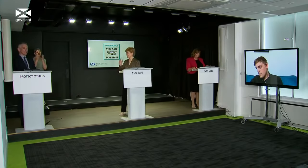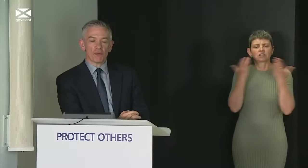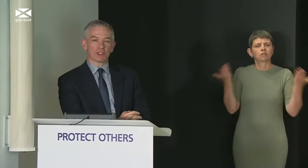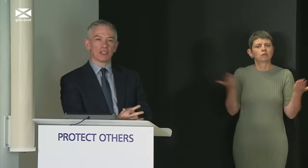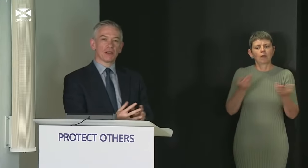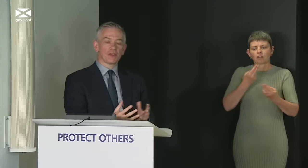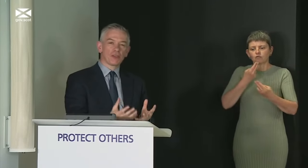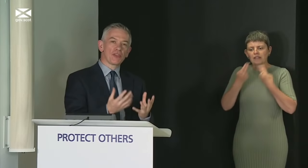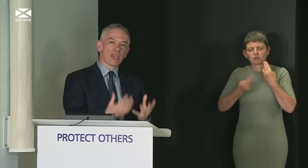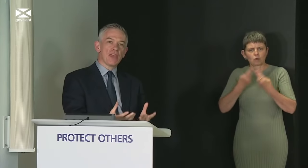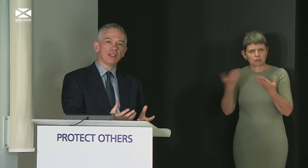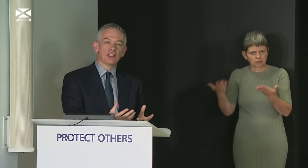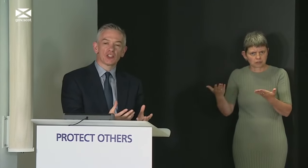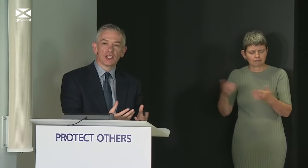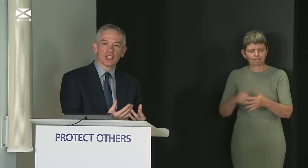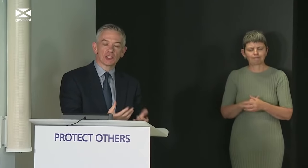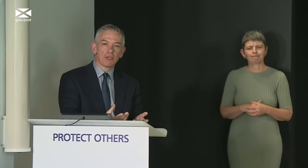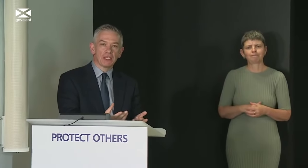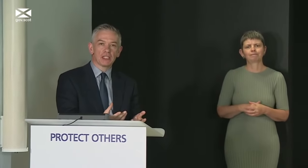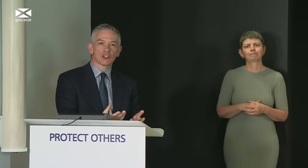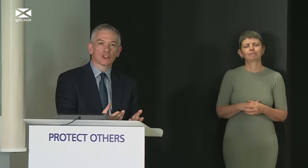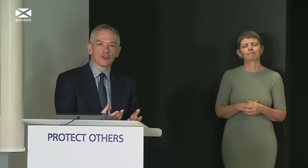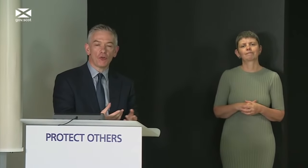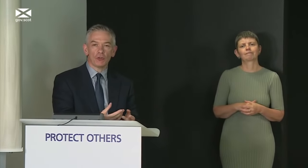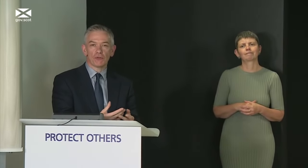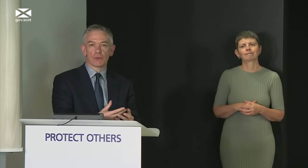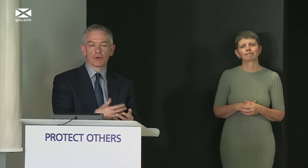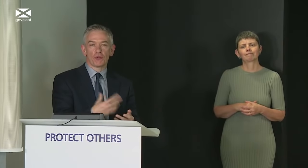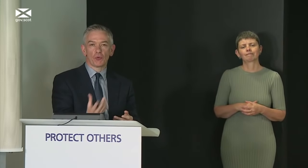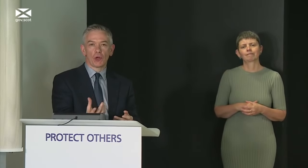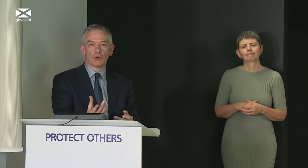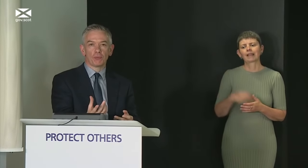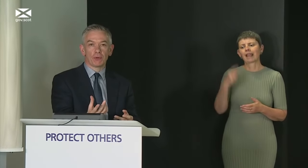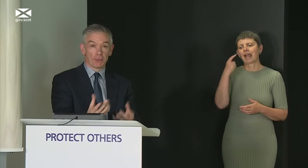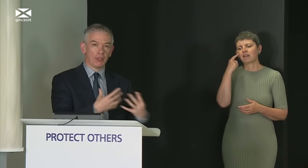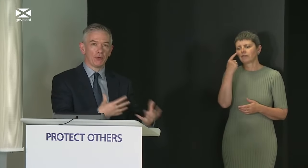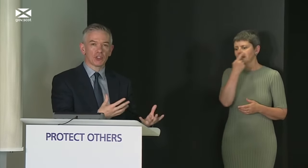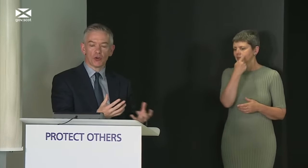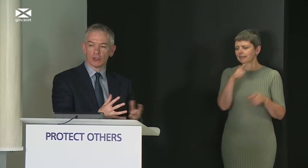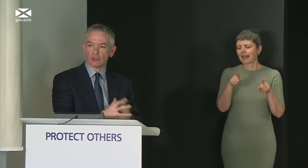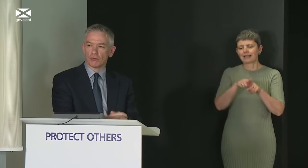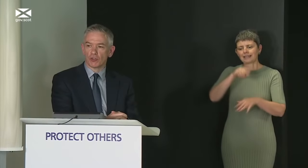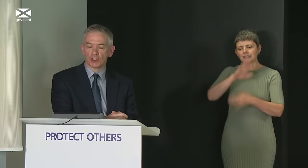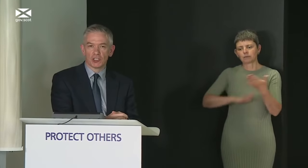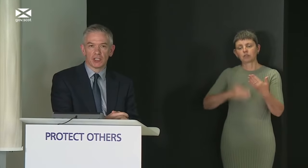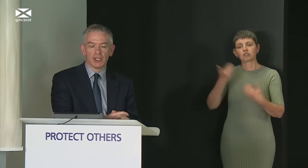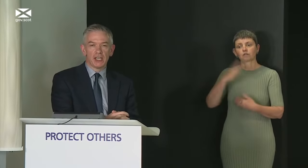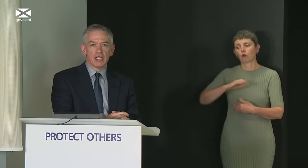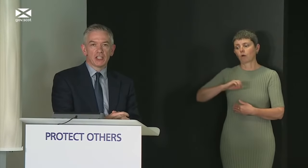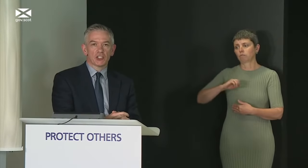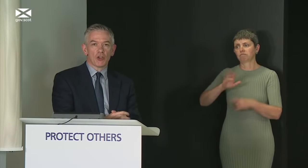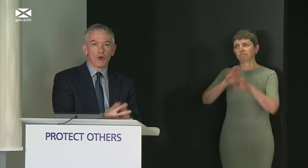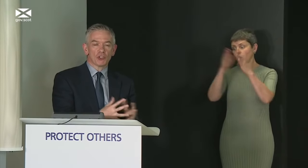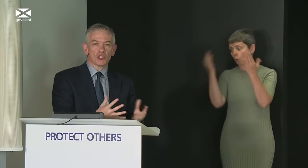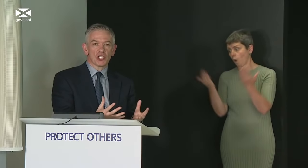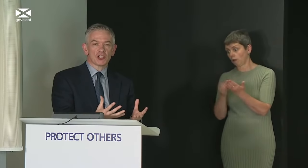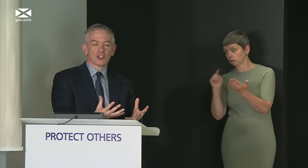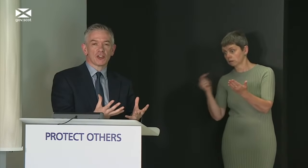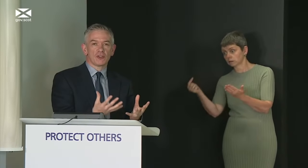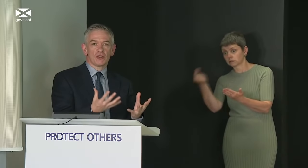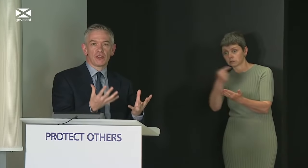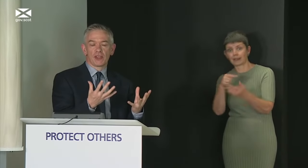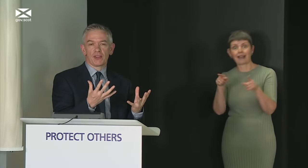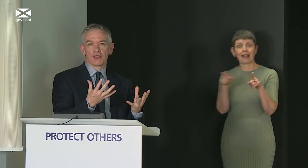Can we start off by saying that the evidence and the experience, not only from around the world, but now in Scotland, unfortunately, all